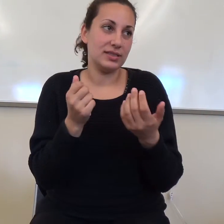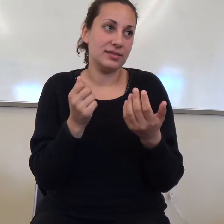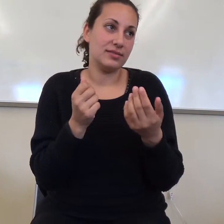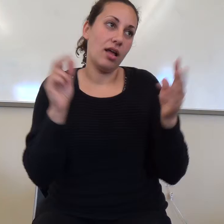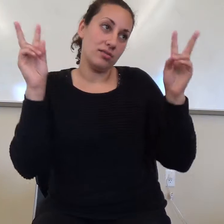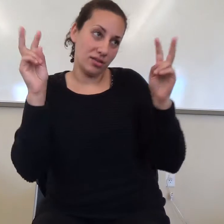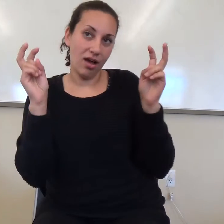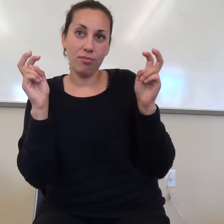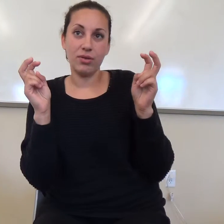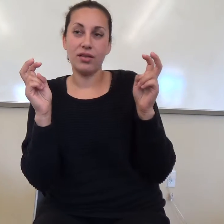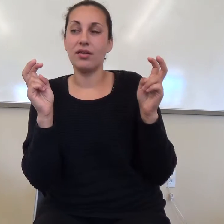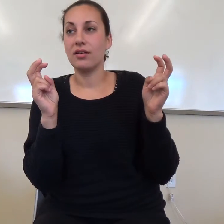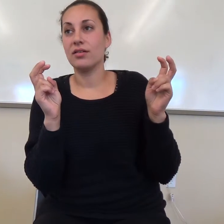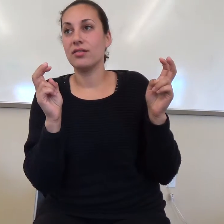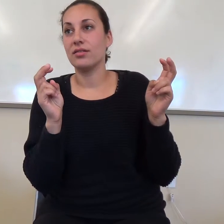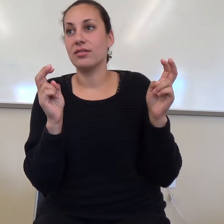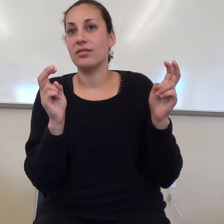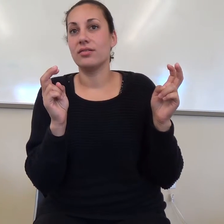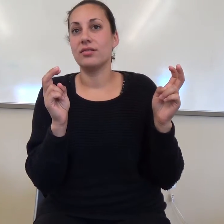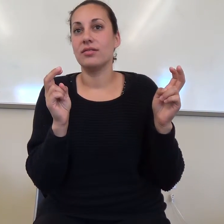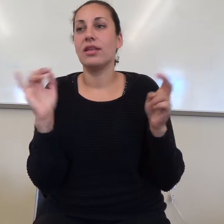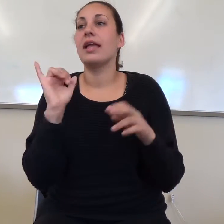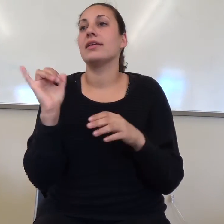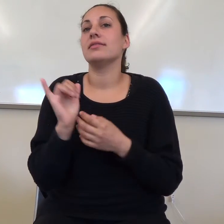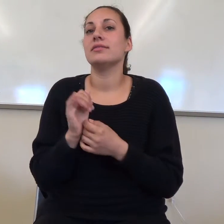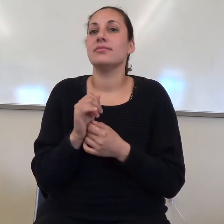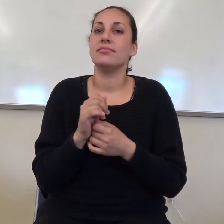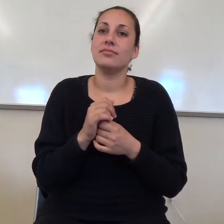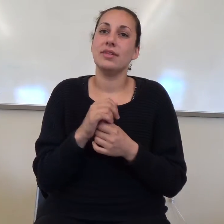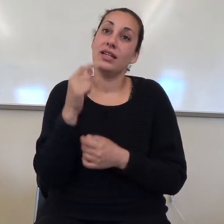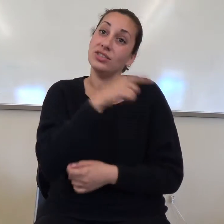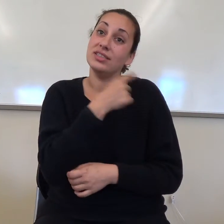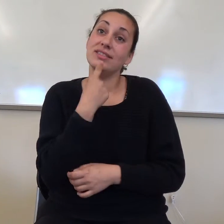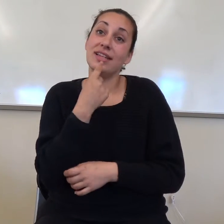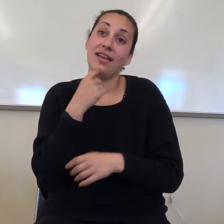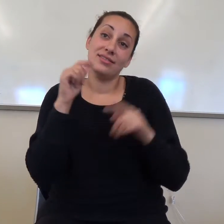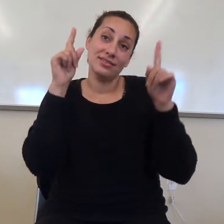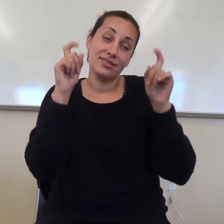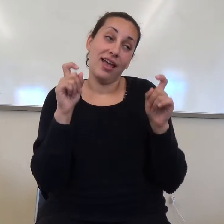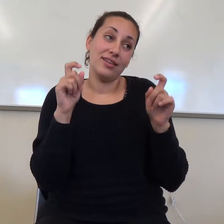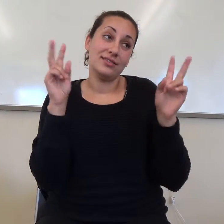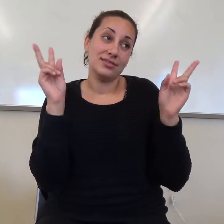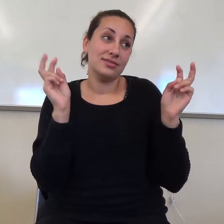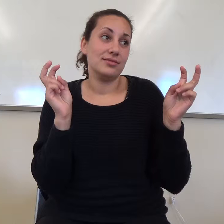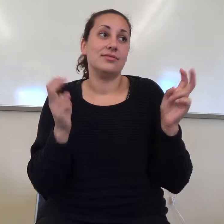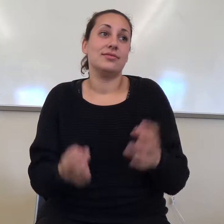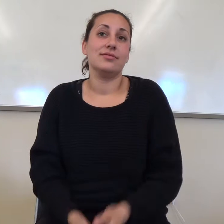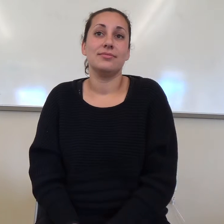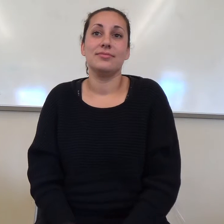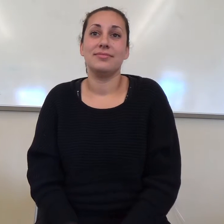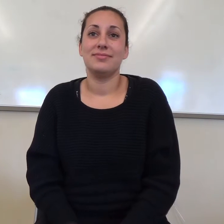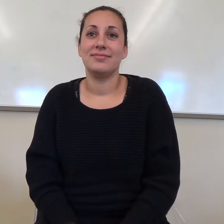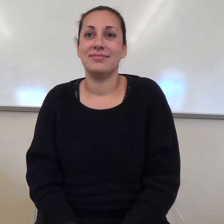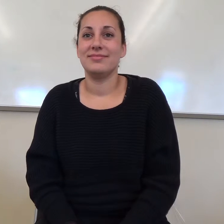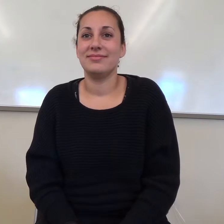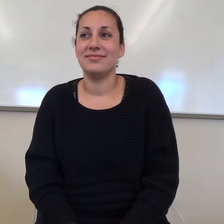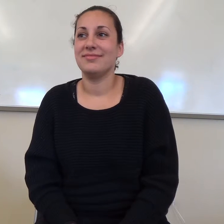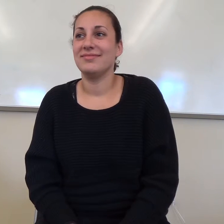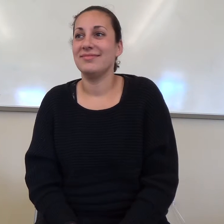what I know Yvonne is saying, I'm not going to buy that. We have to say it's a